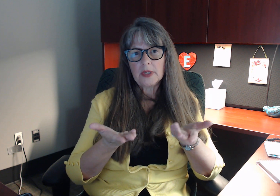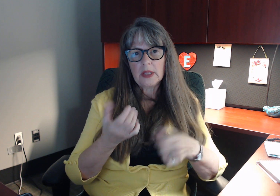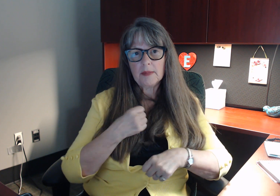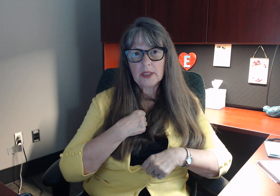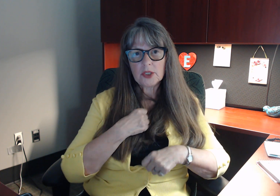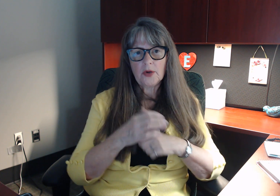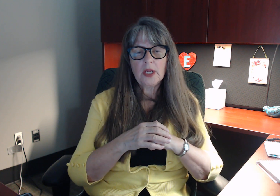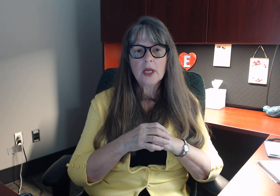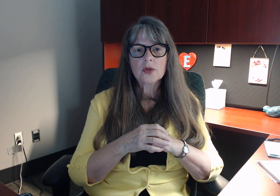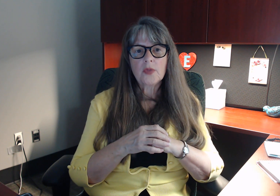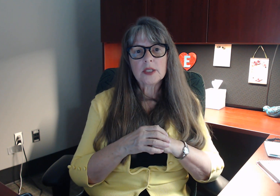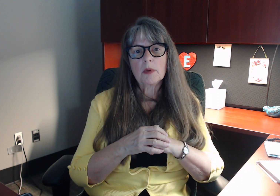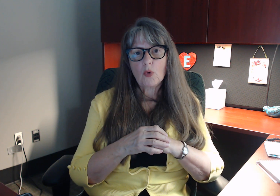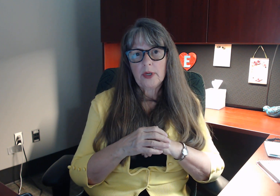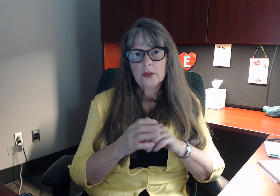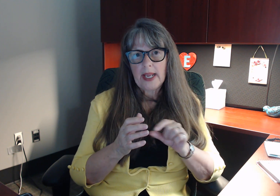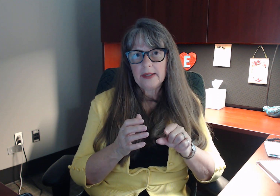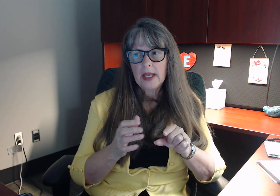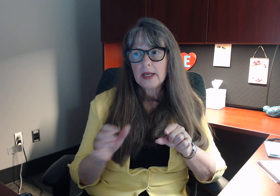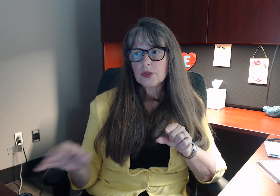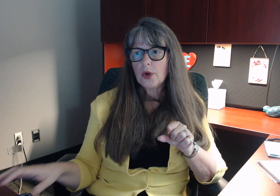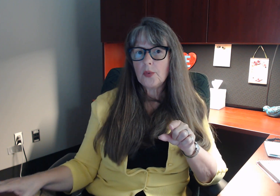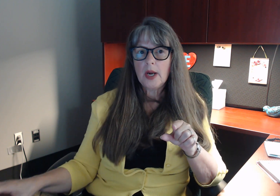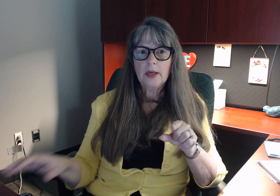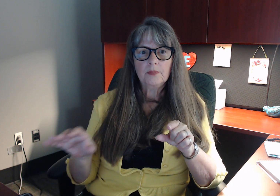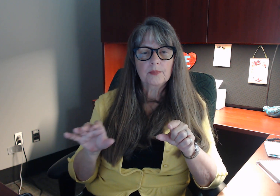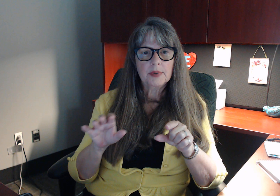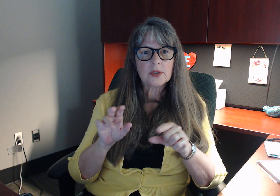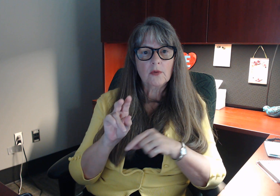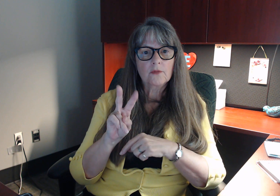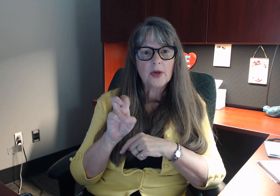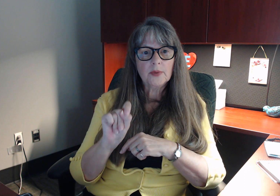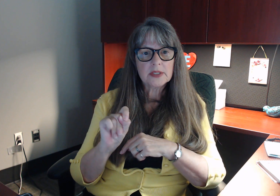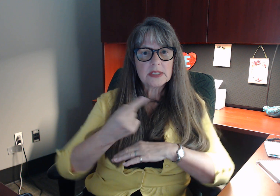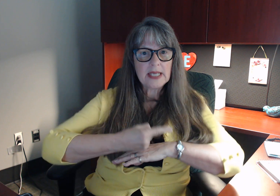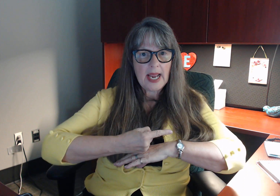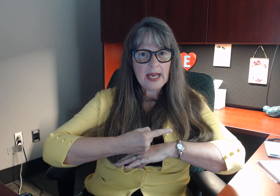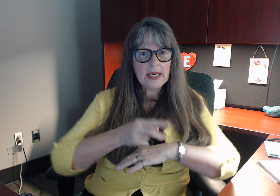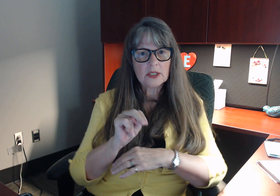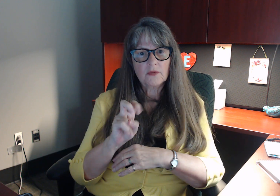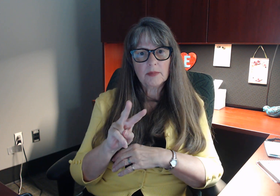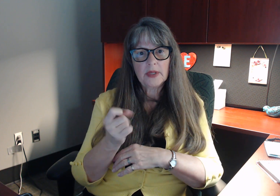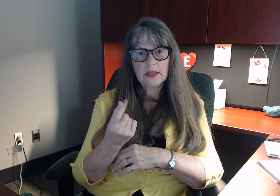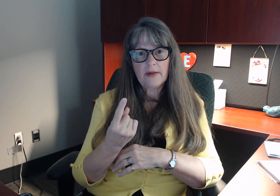the military. So that's Memorial Day. So, so Veterans Day is November the 11th,